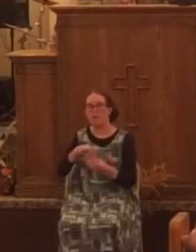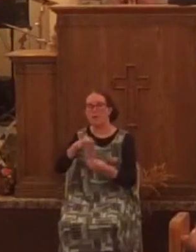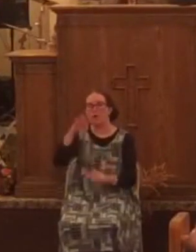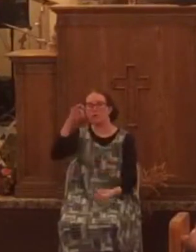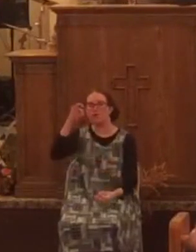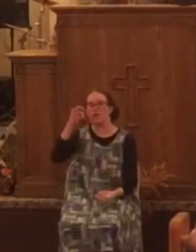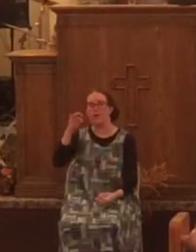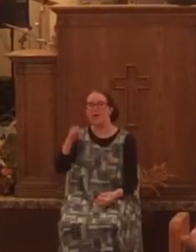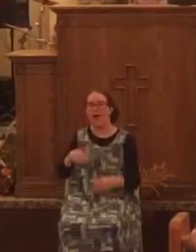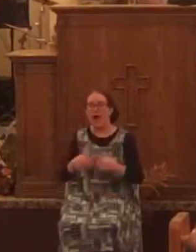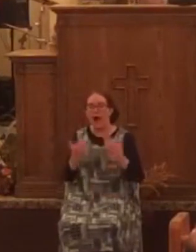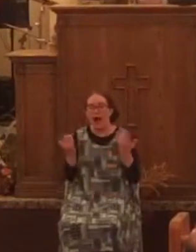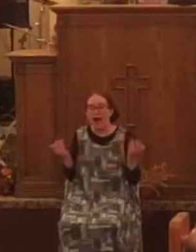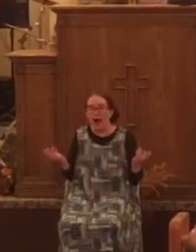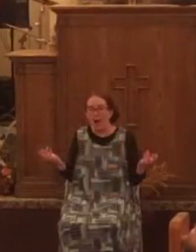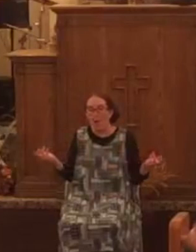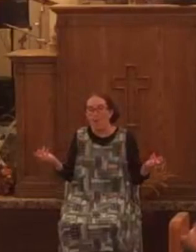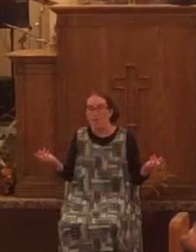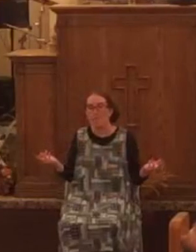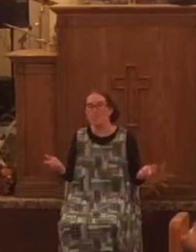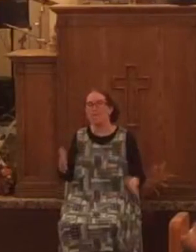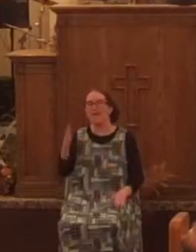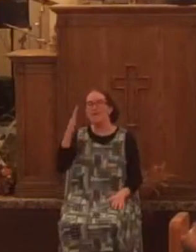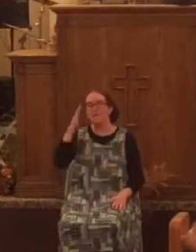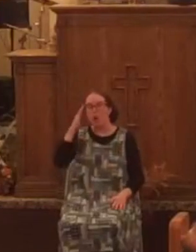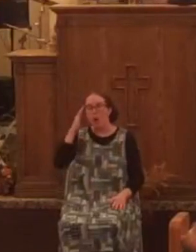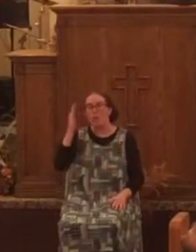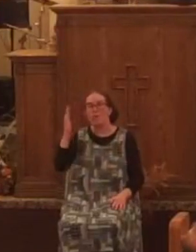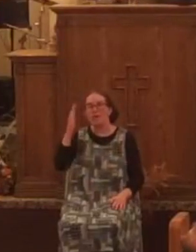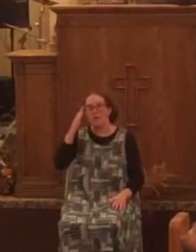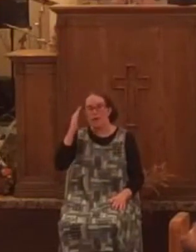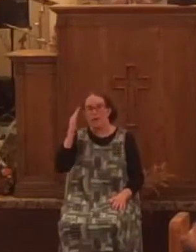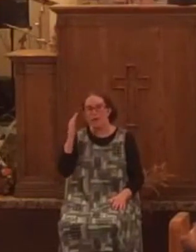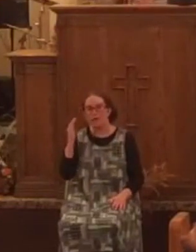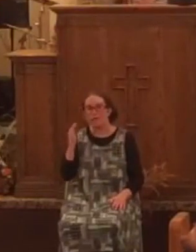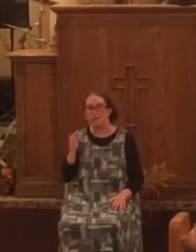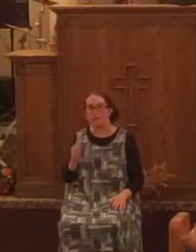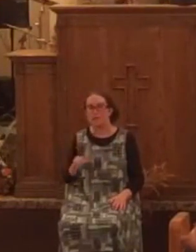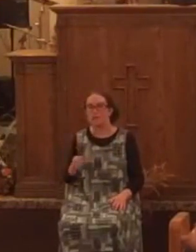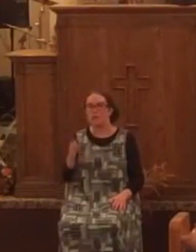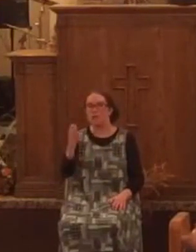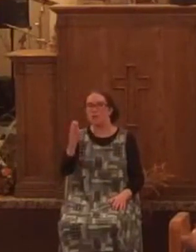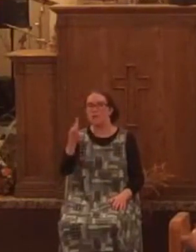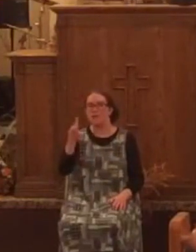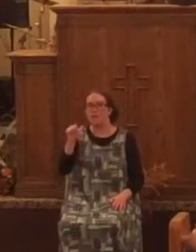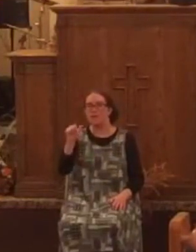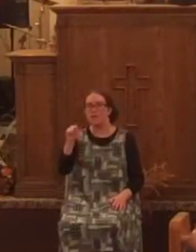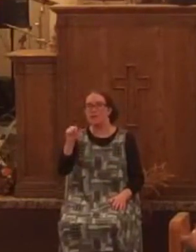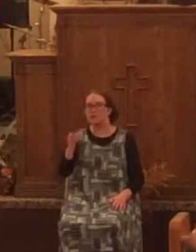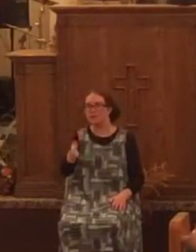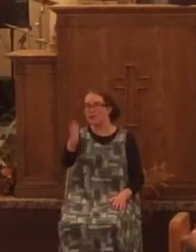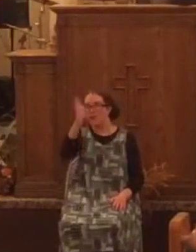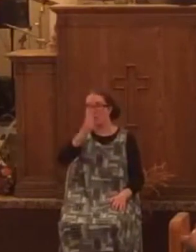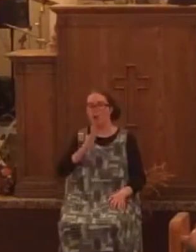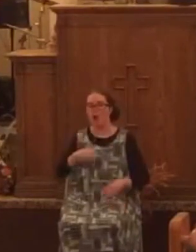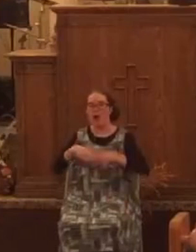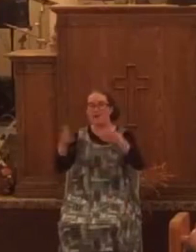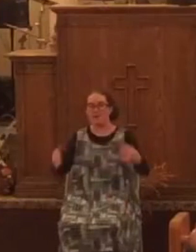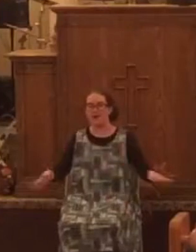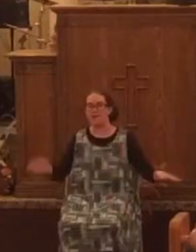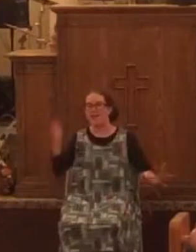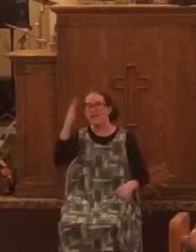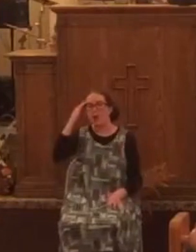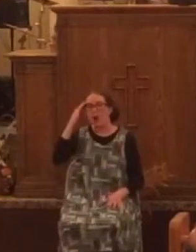Ghost, amen, how is it, amen, they know the elation, amen, of God's presence. They